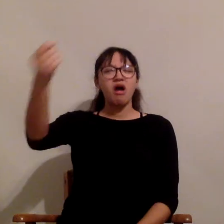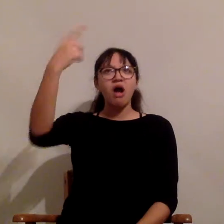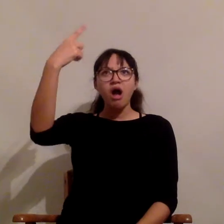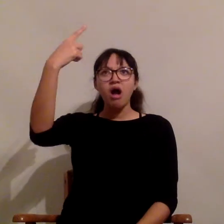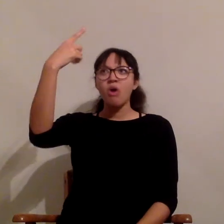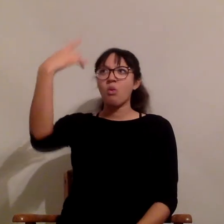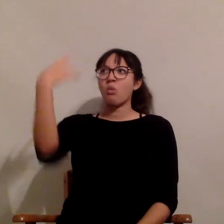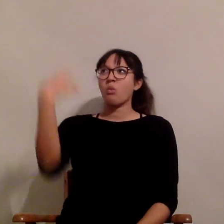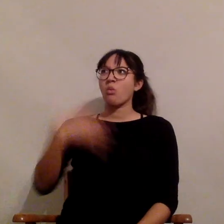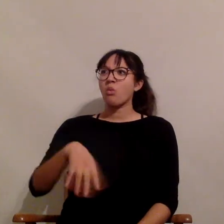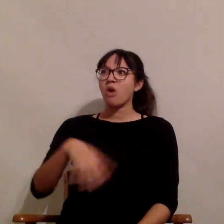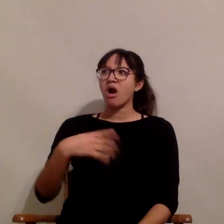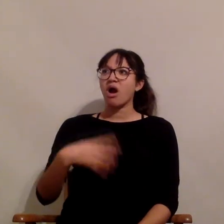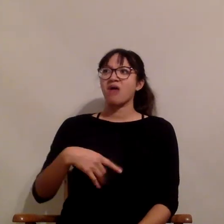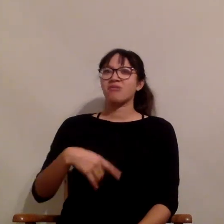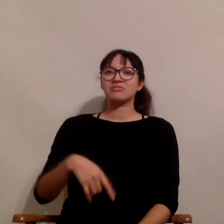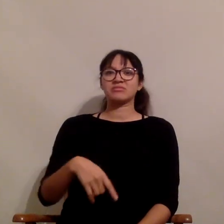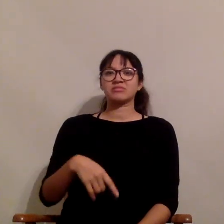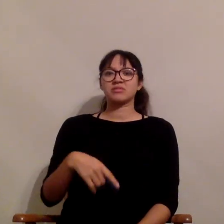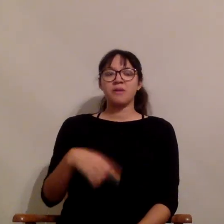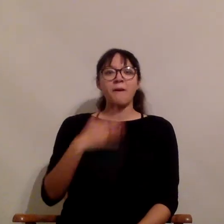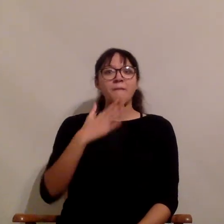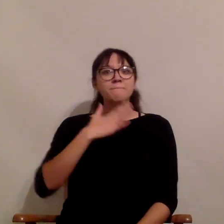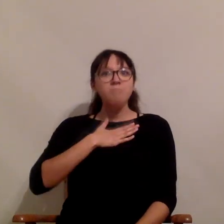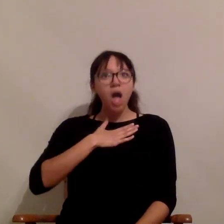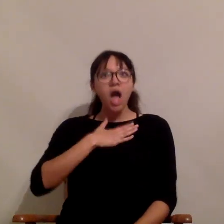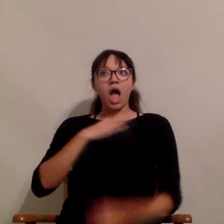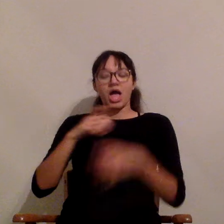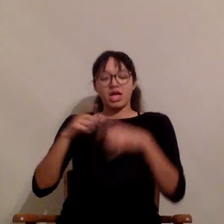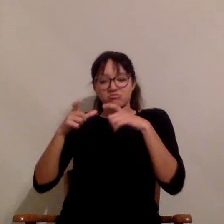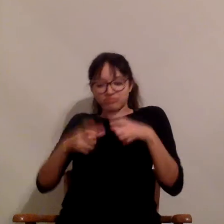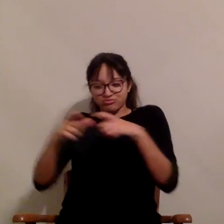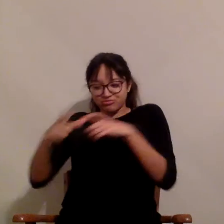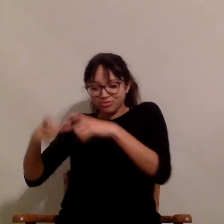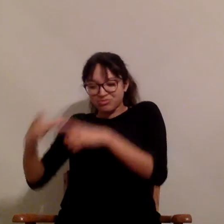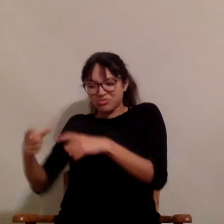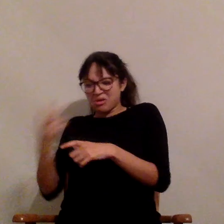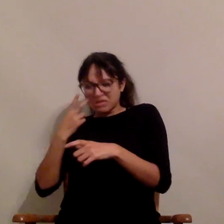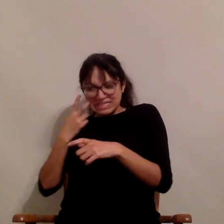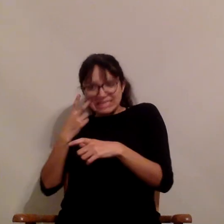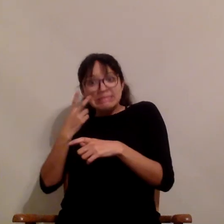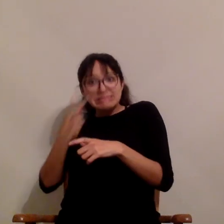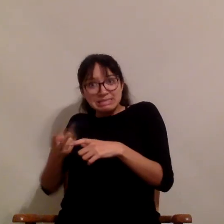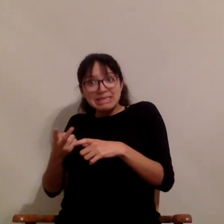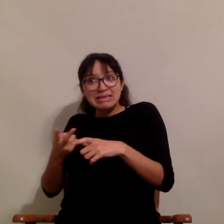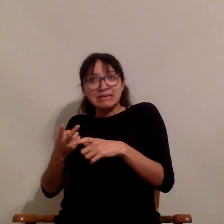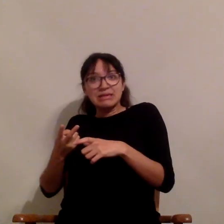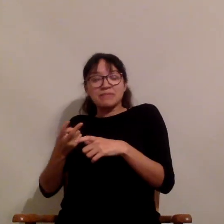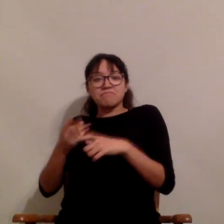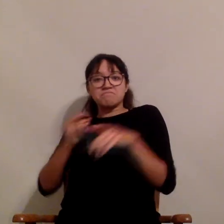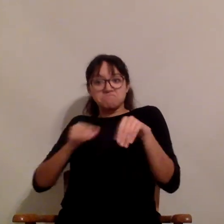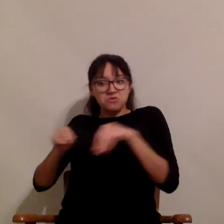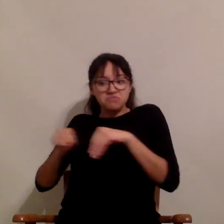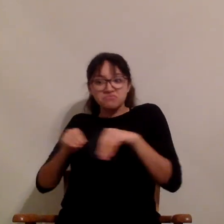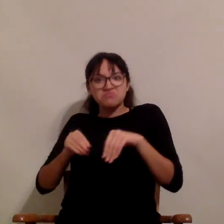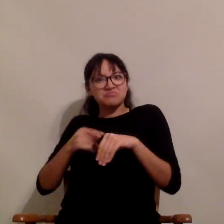wow, I see this in my cancer cells every day when it comes to their movement. The idea for my project was thus